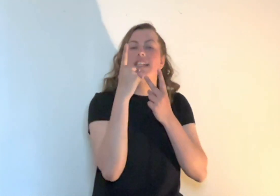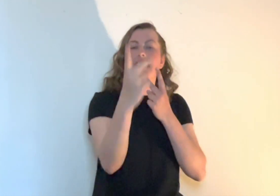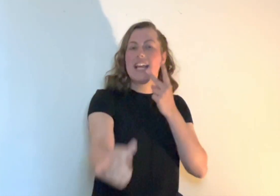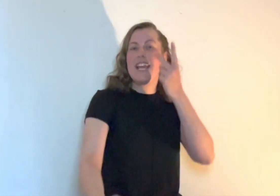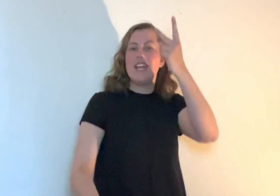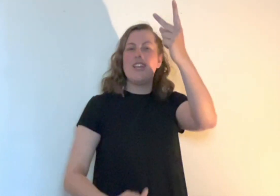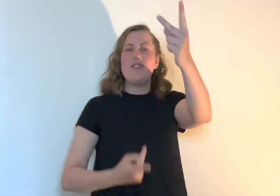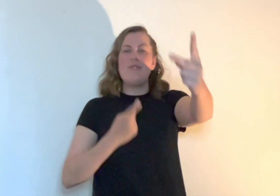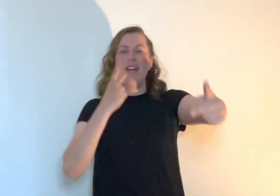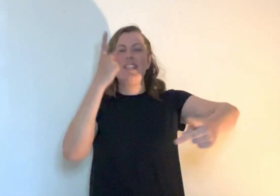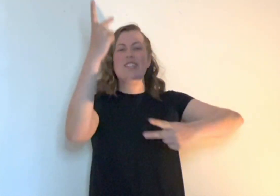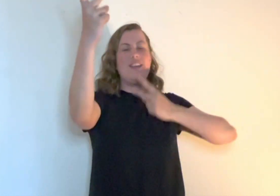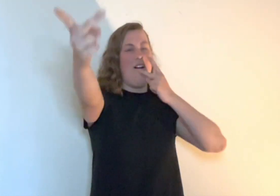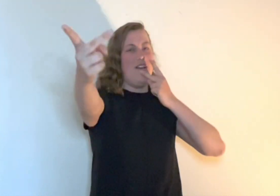sing you a song